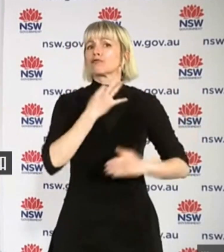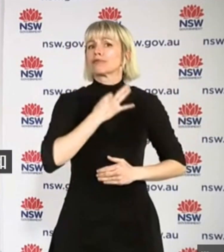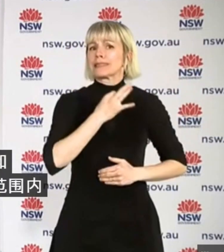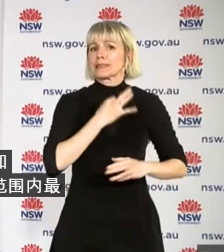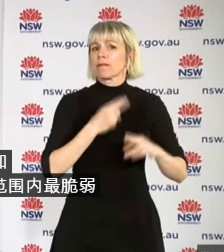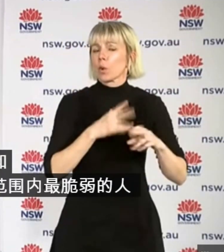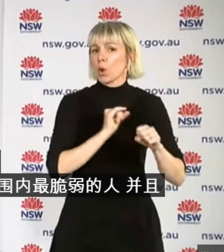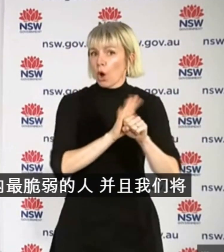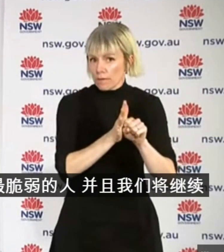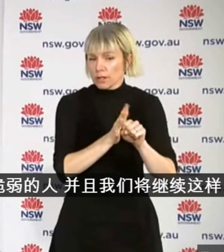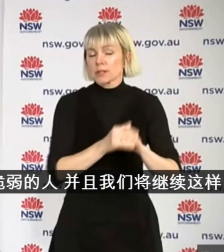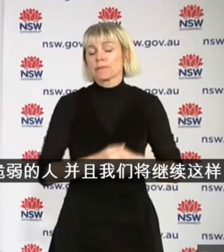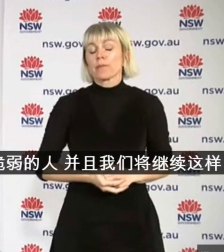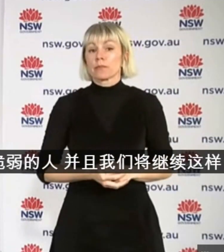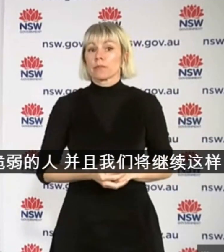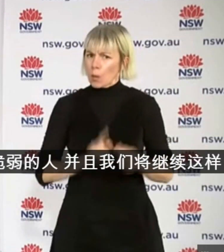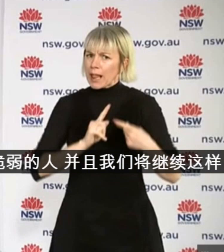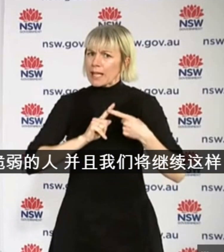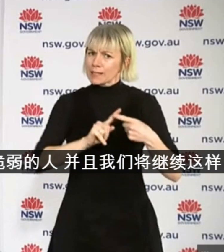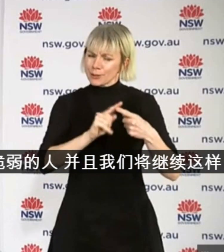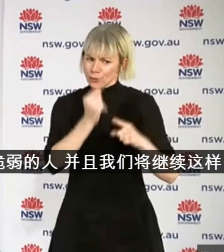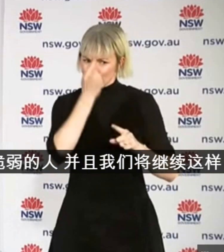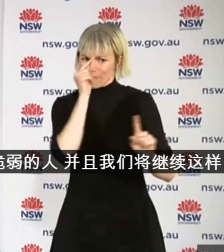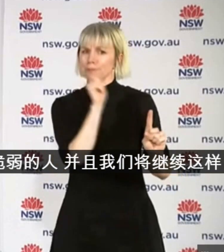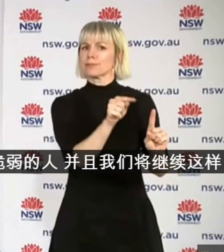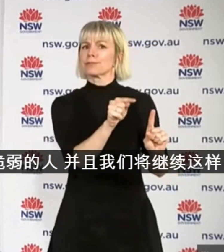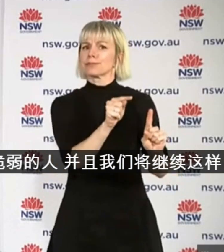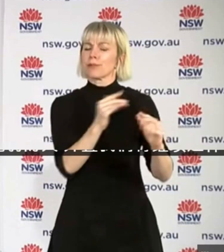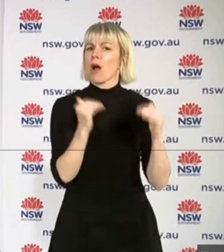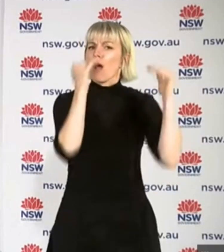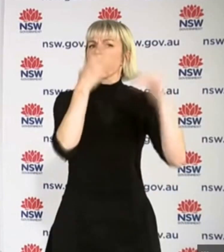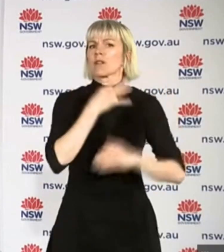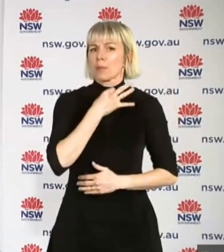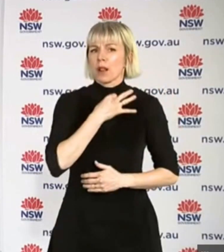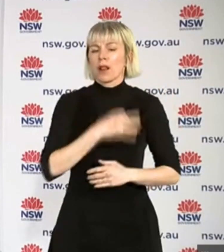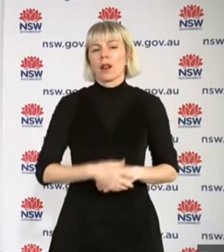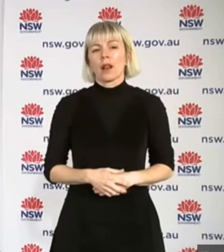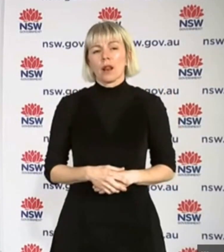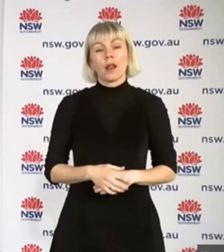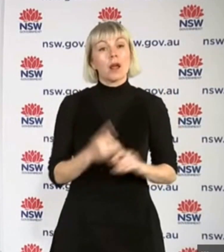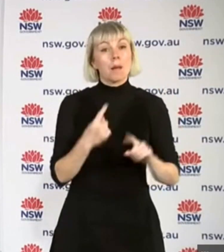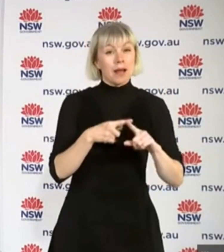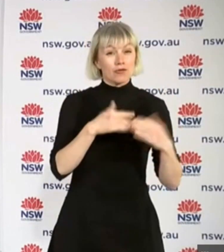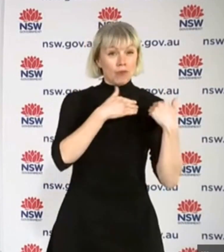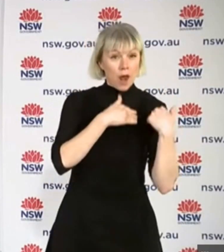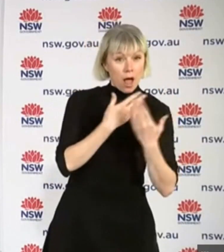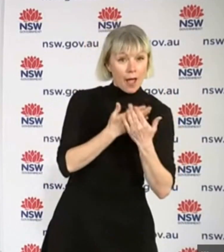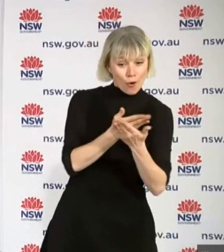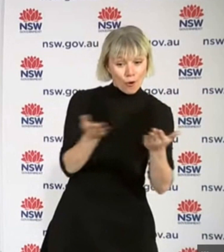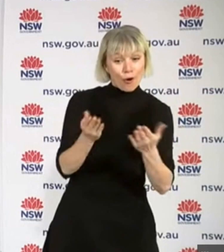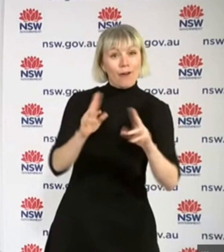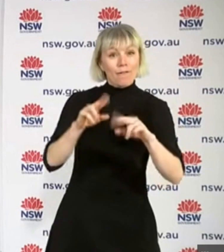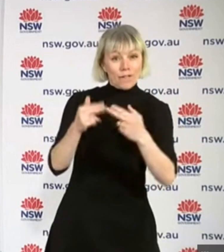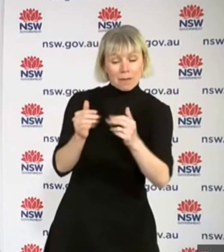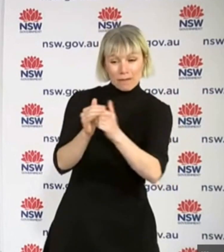power that we have, and we'll continue to do that. And we're also relying on loved ones to let us know if there's pockets of people